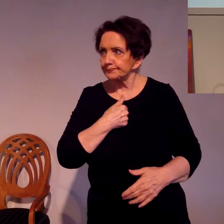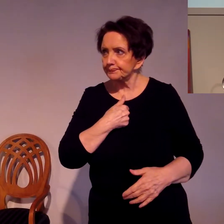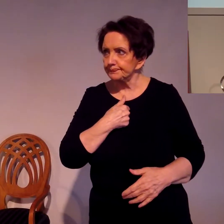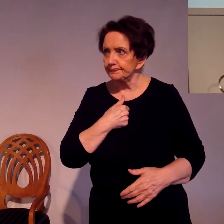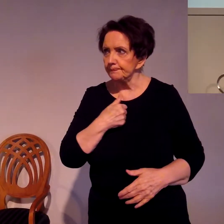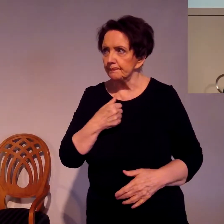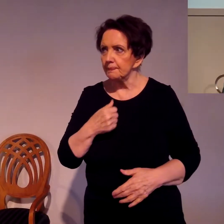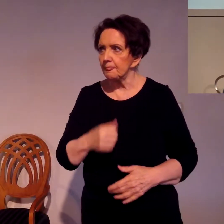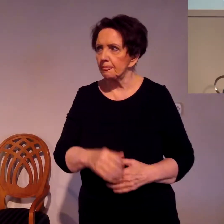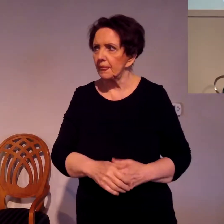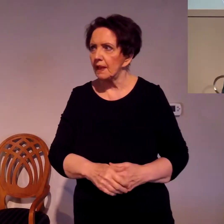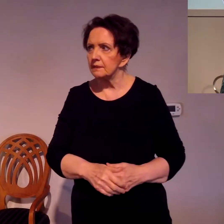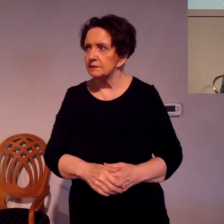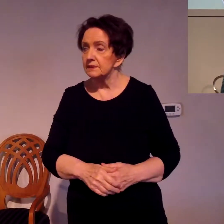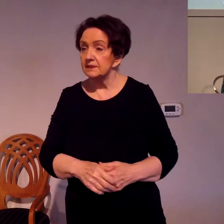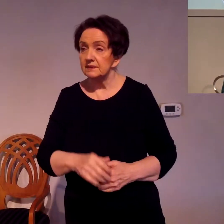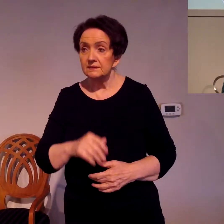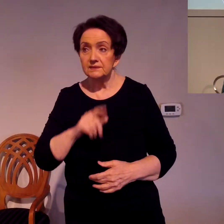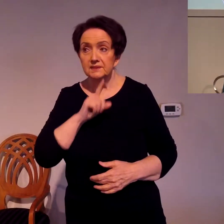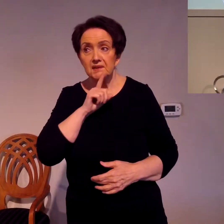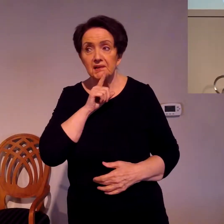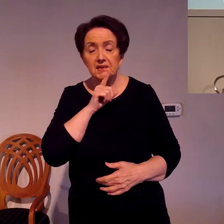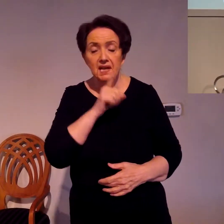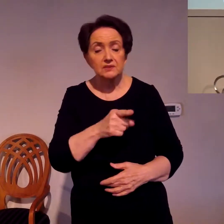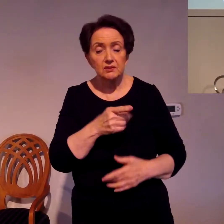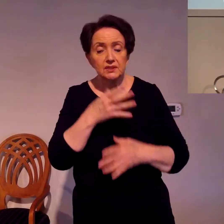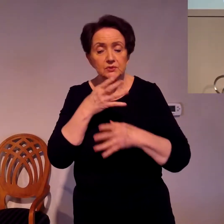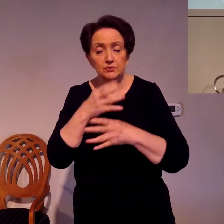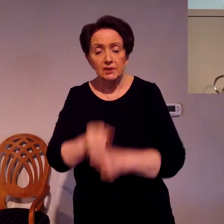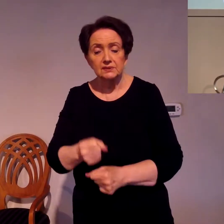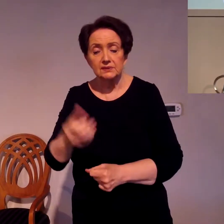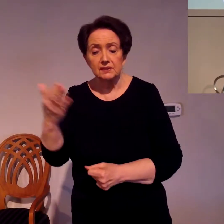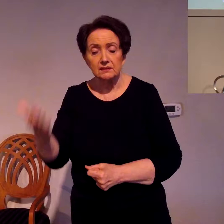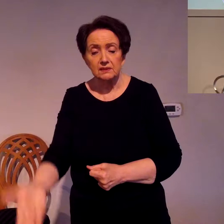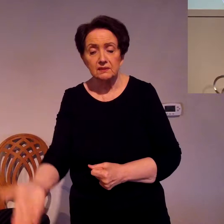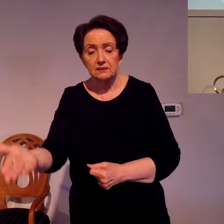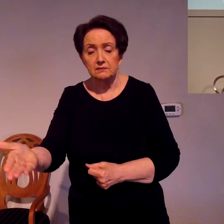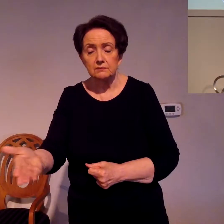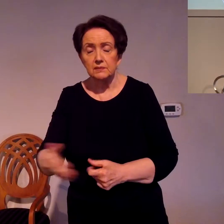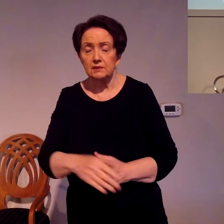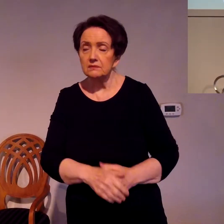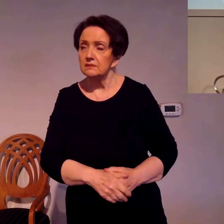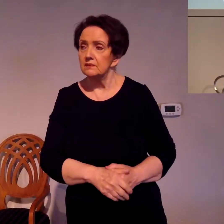twist on it. It's not actually the other person we're trusting.